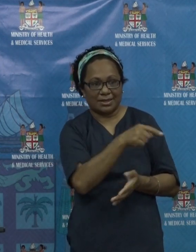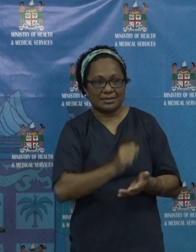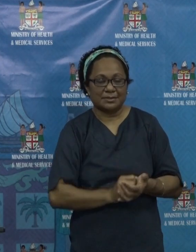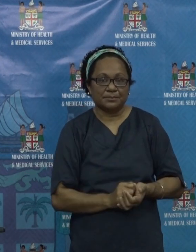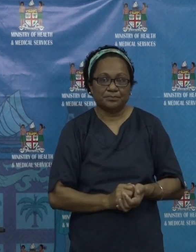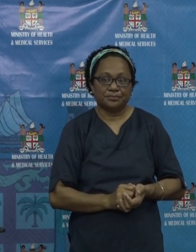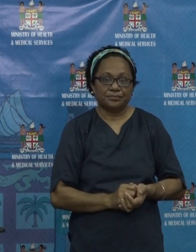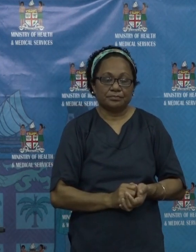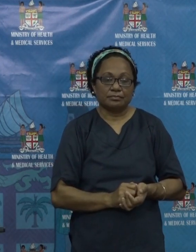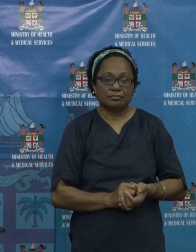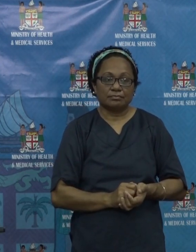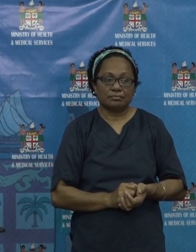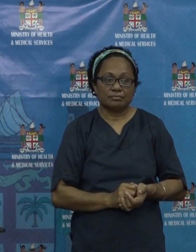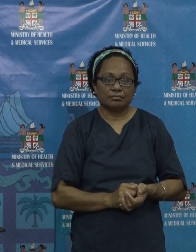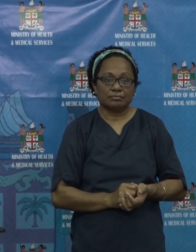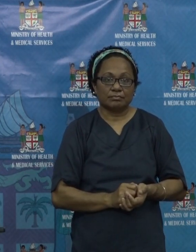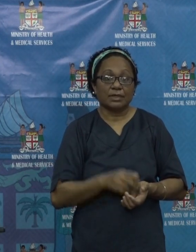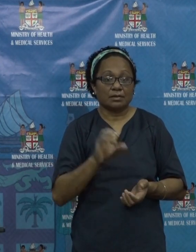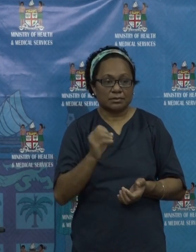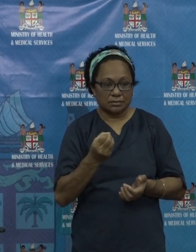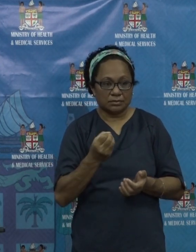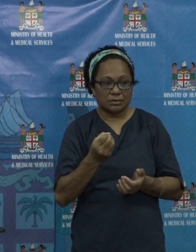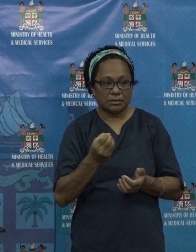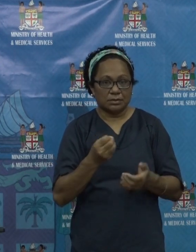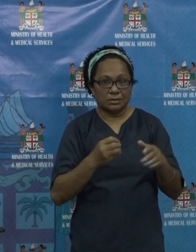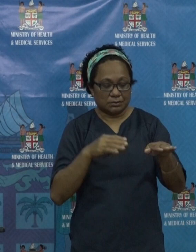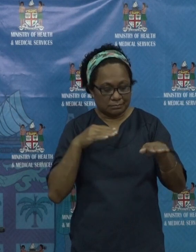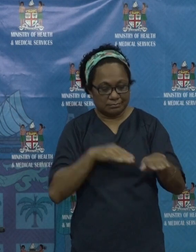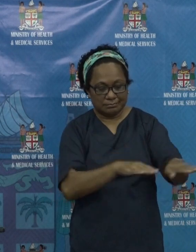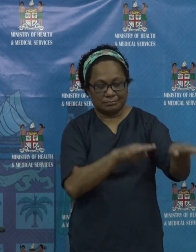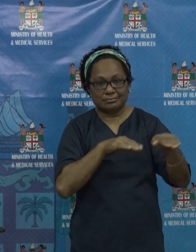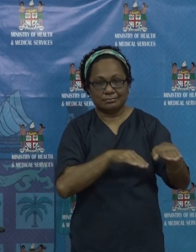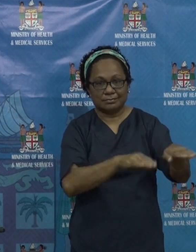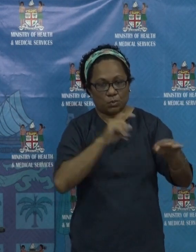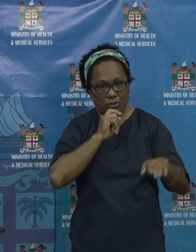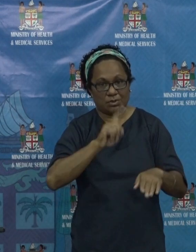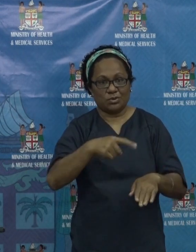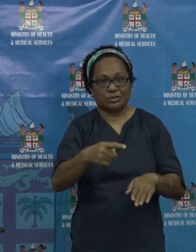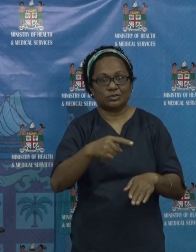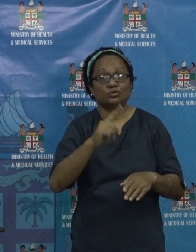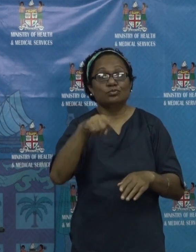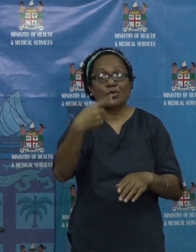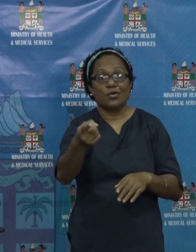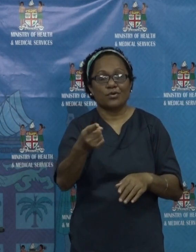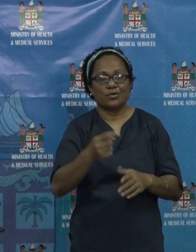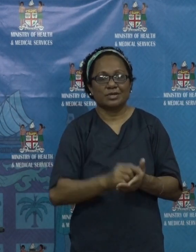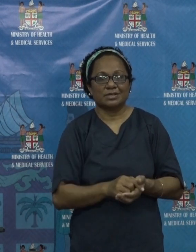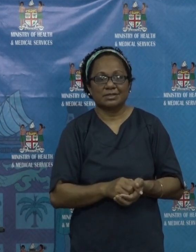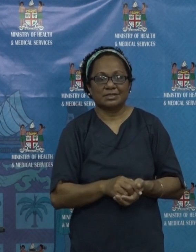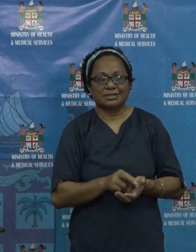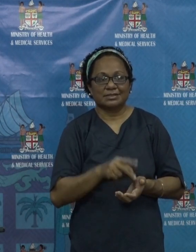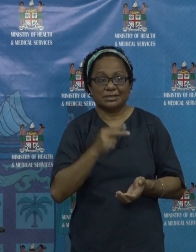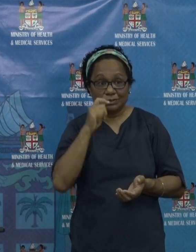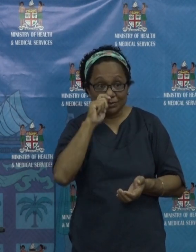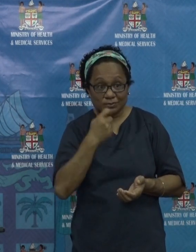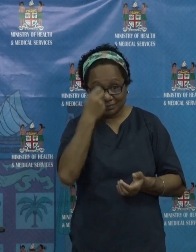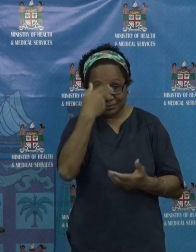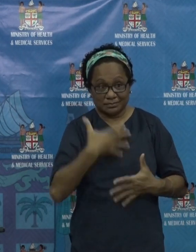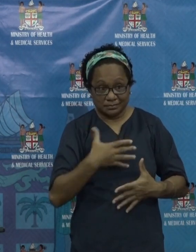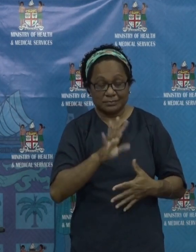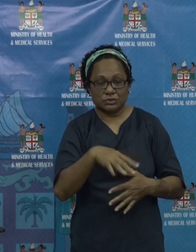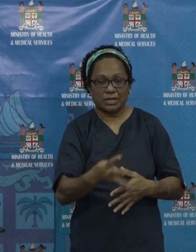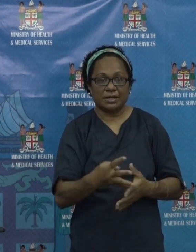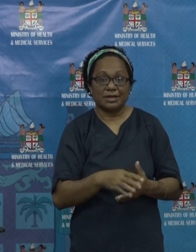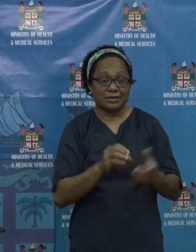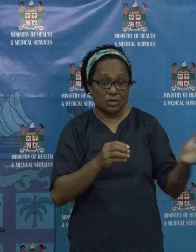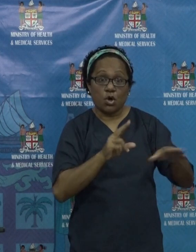and these services will continue tomorrow. In addition to what Dr. Alicia has highlighted earlier in